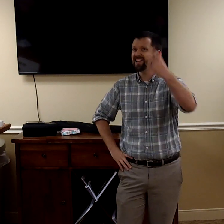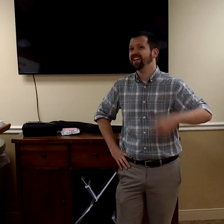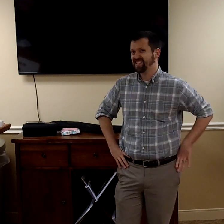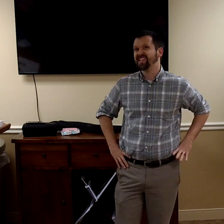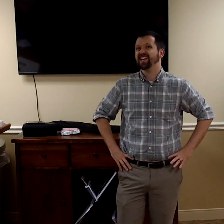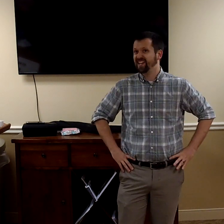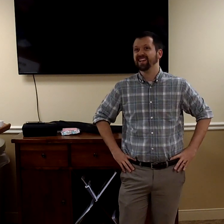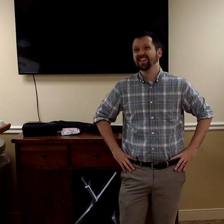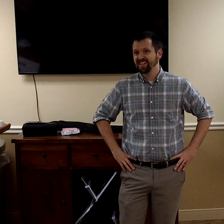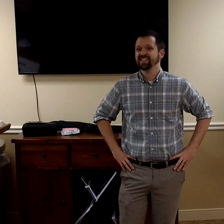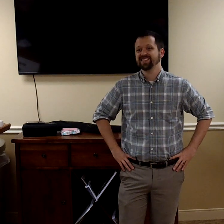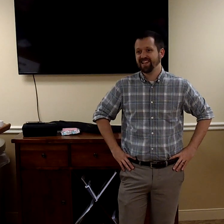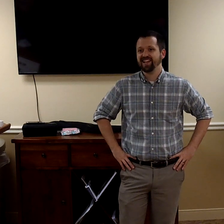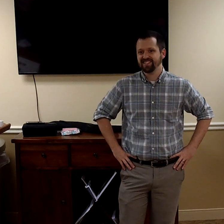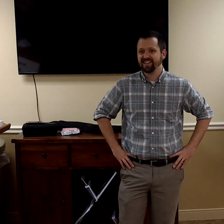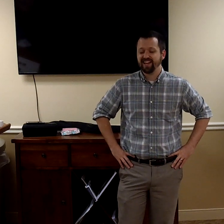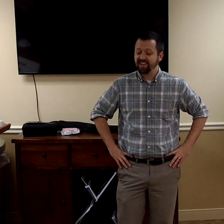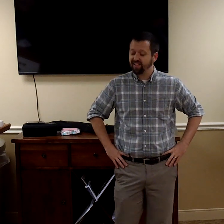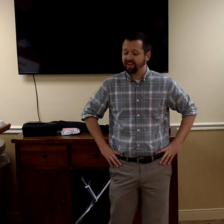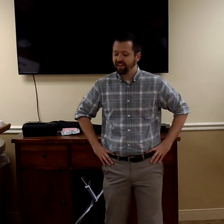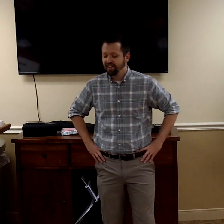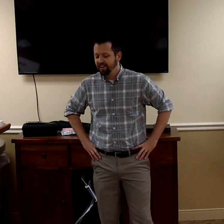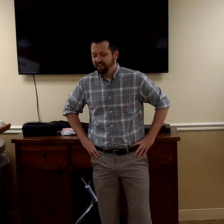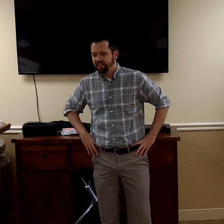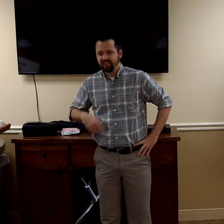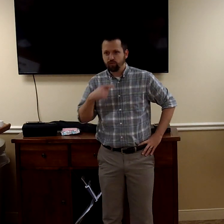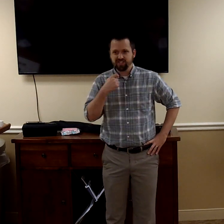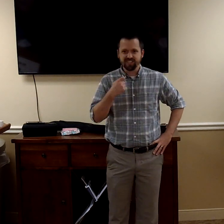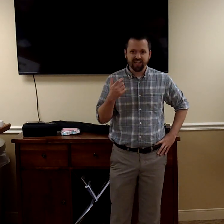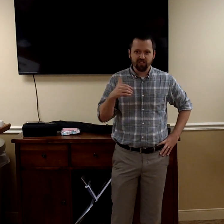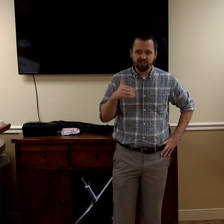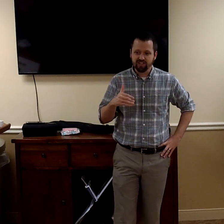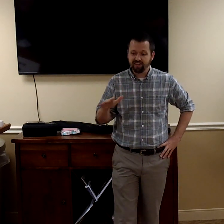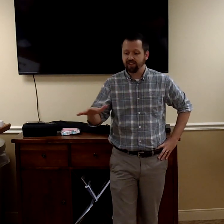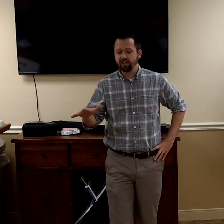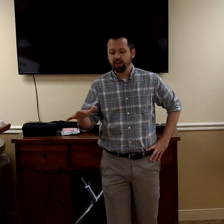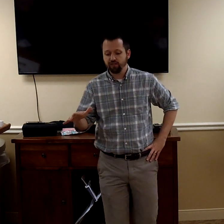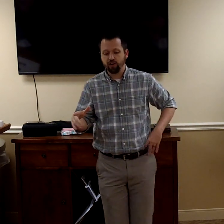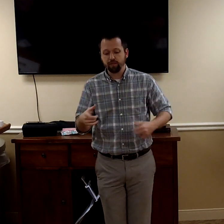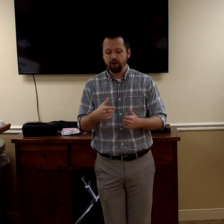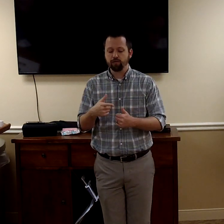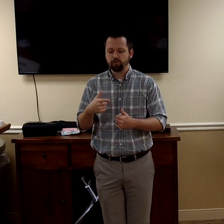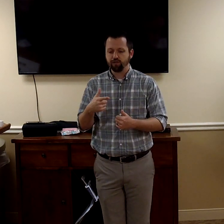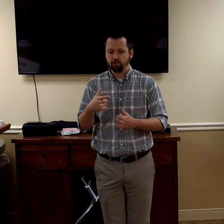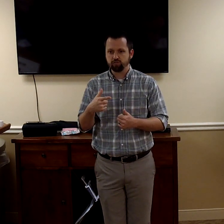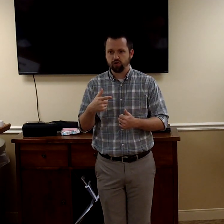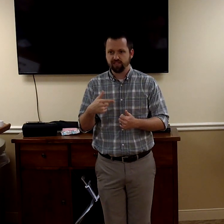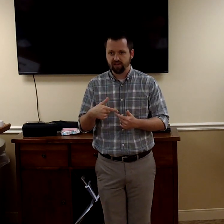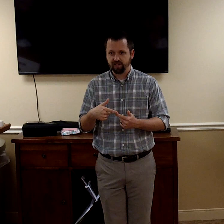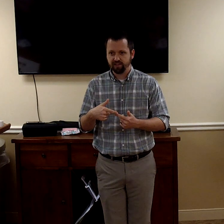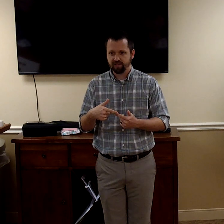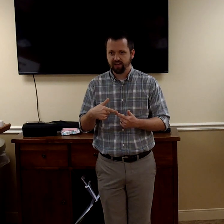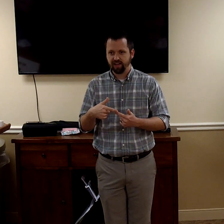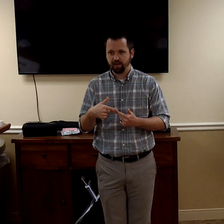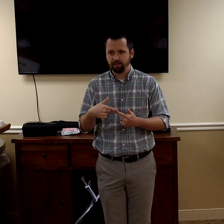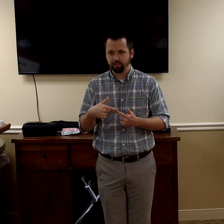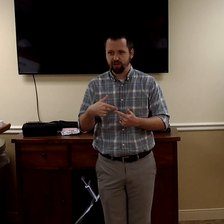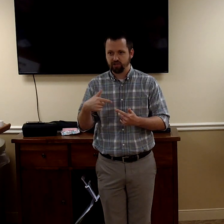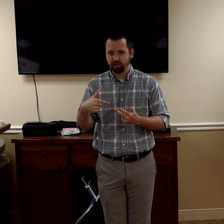see. And he's like, and then he switches to English, and he's like, you've already promised me your firstborn son. I'm pretty sure some